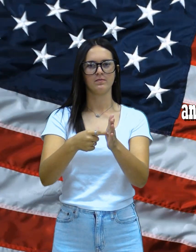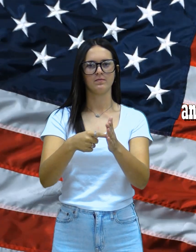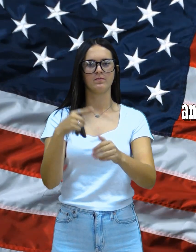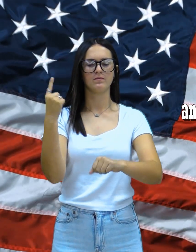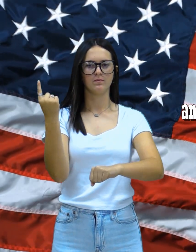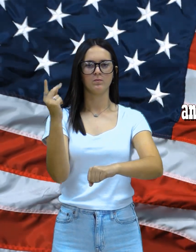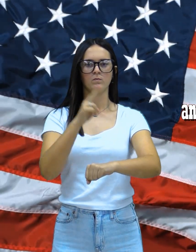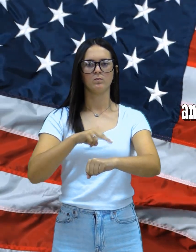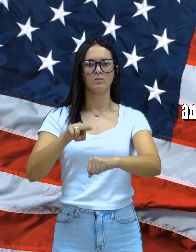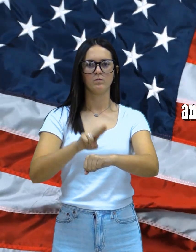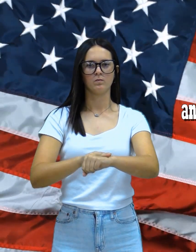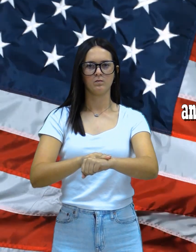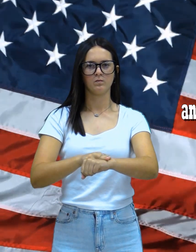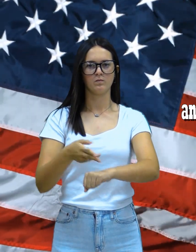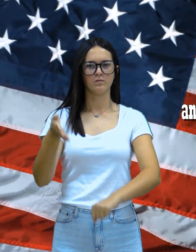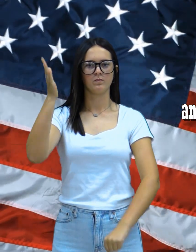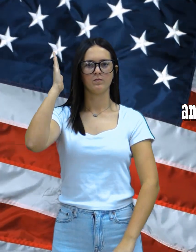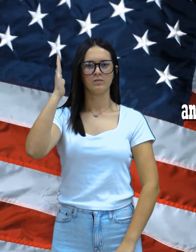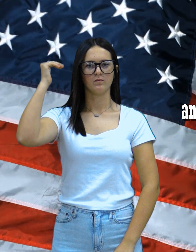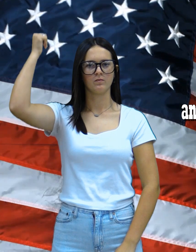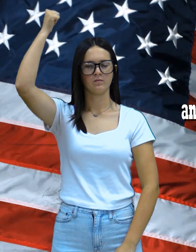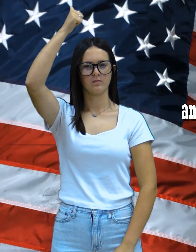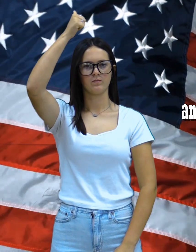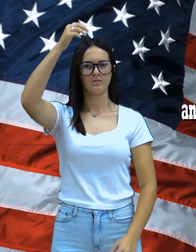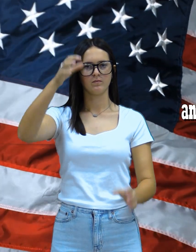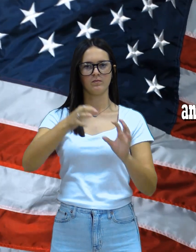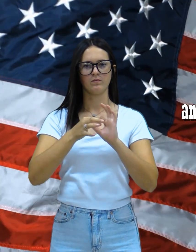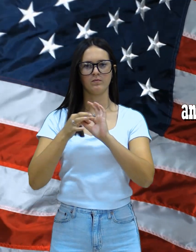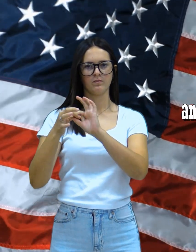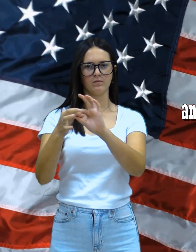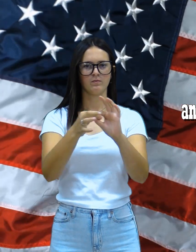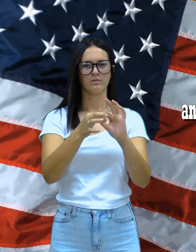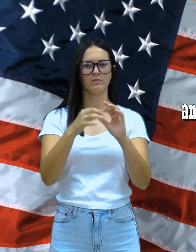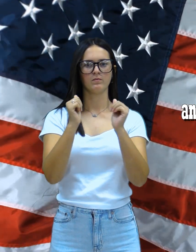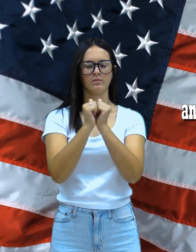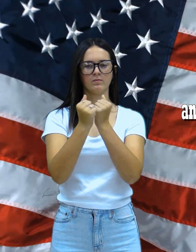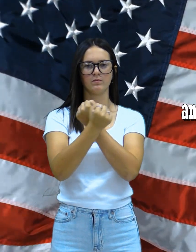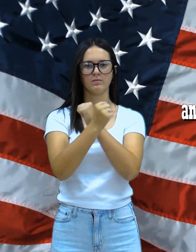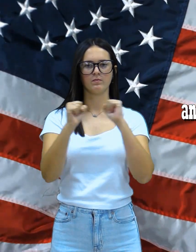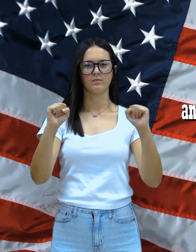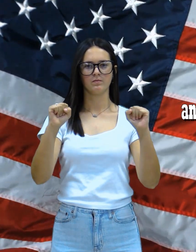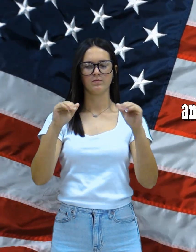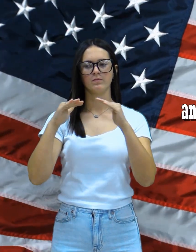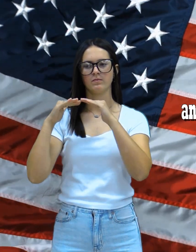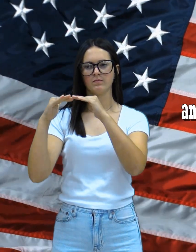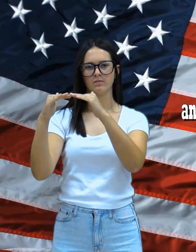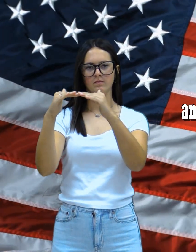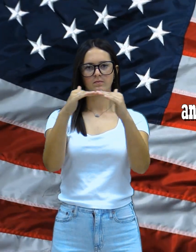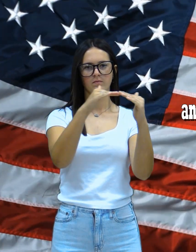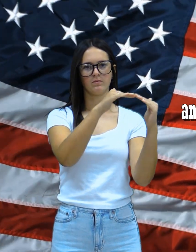stands, one nation, under God, indivisible, with liberty and justice for all.